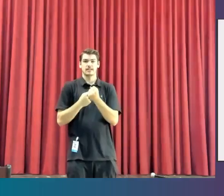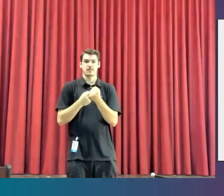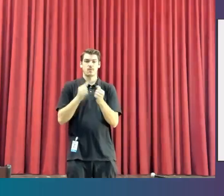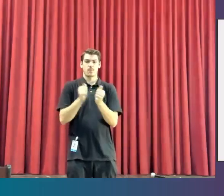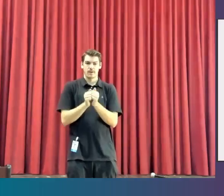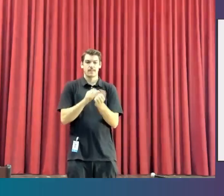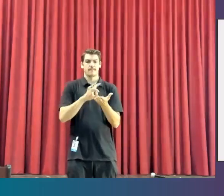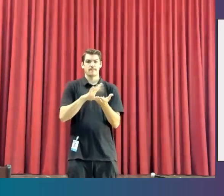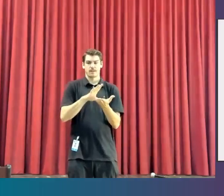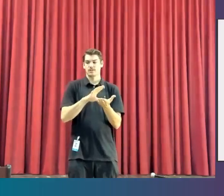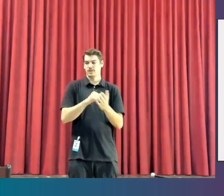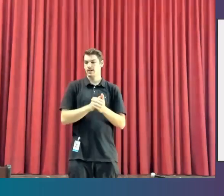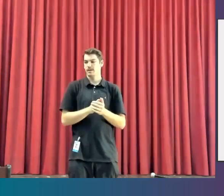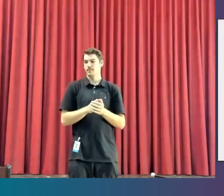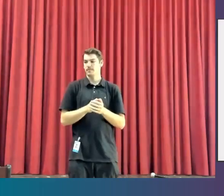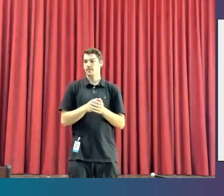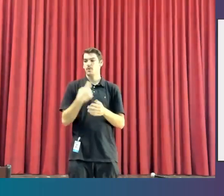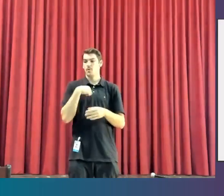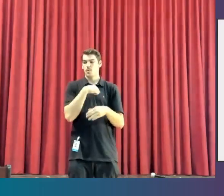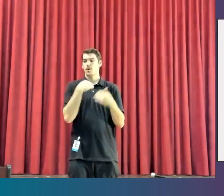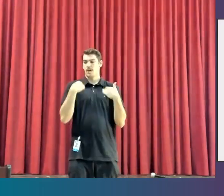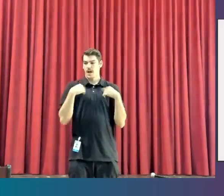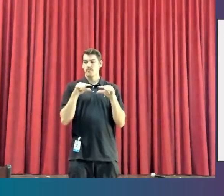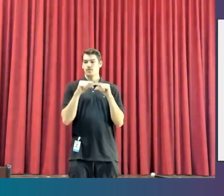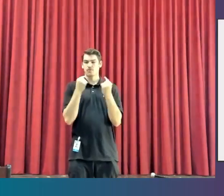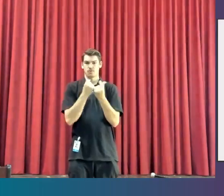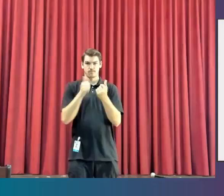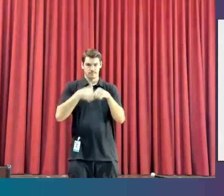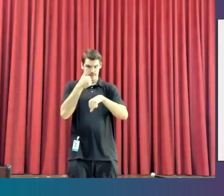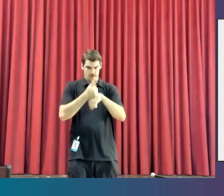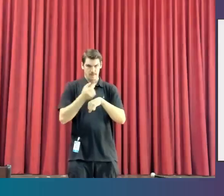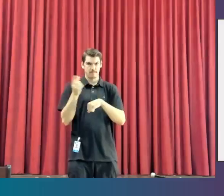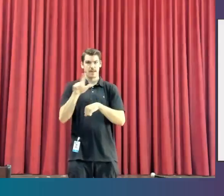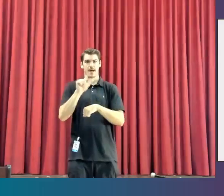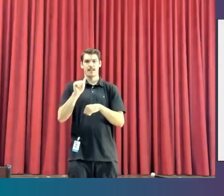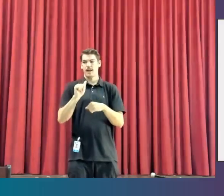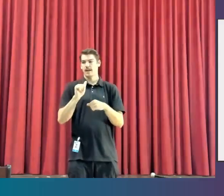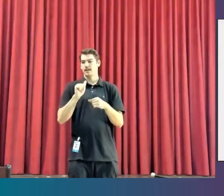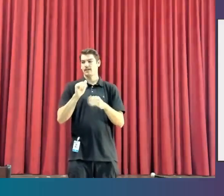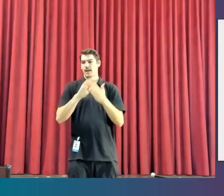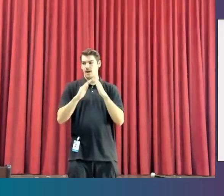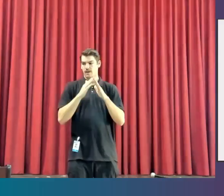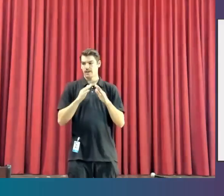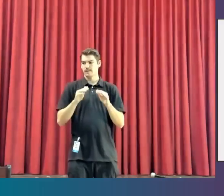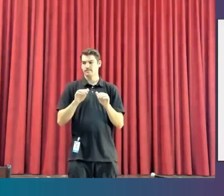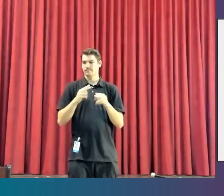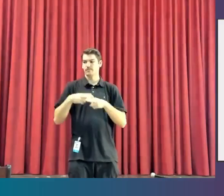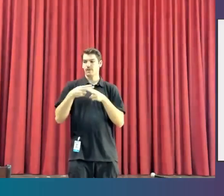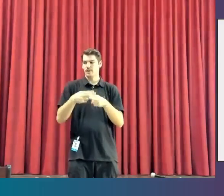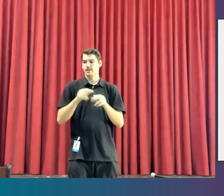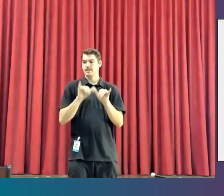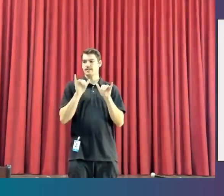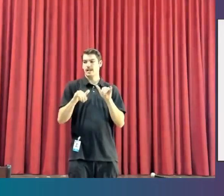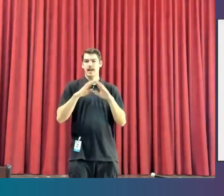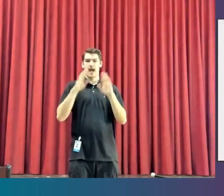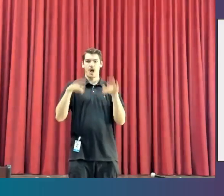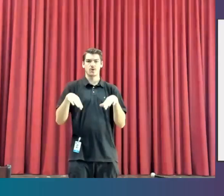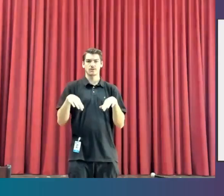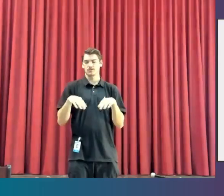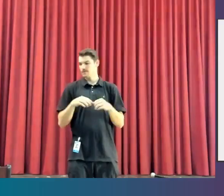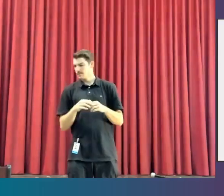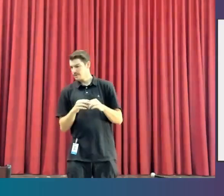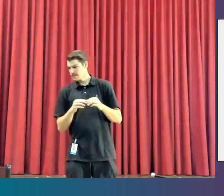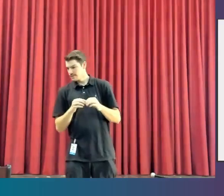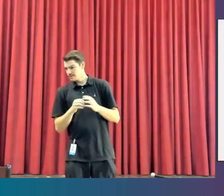eviction, we do have a group in LA County called Stay Housed LA. So Stay